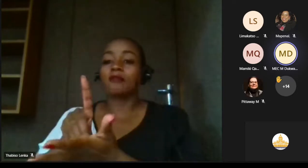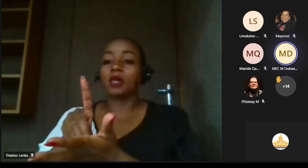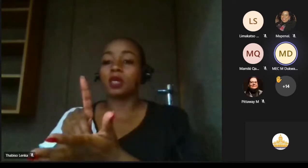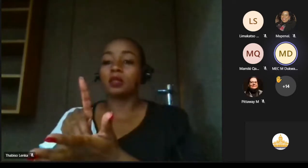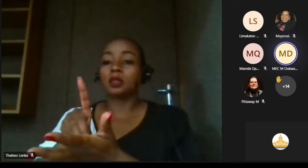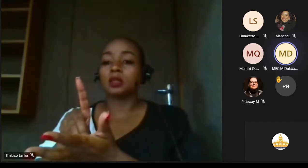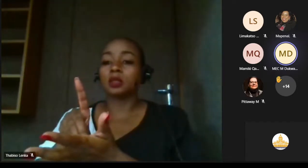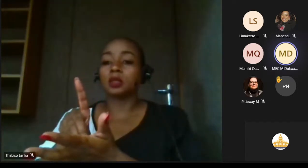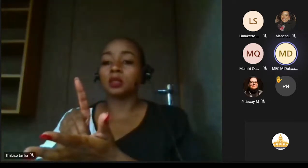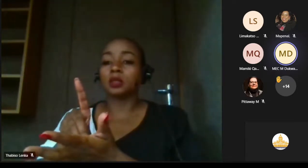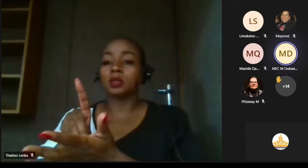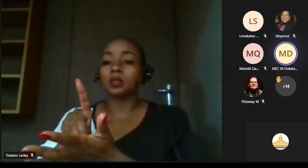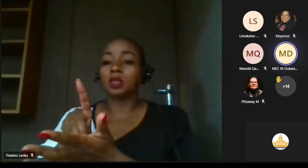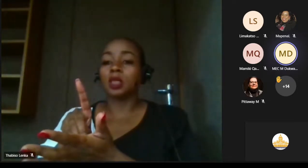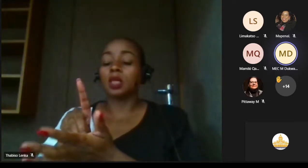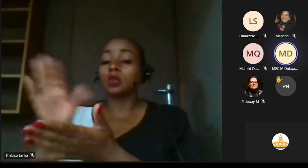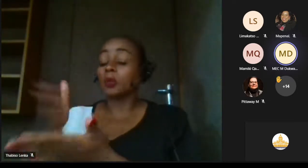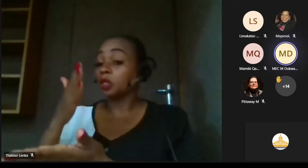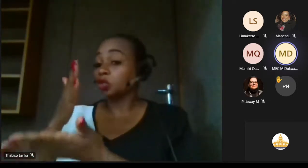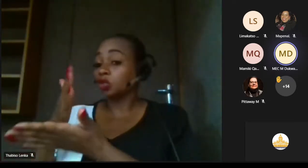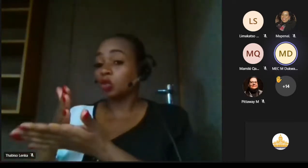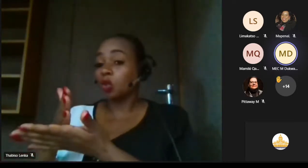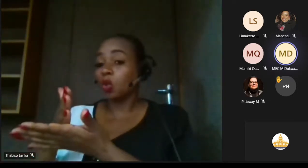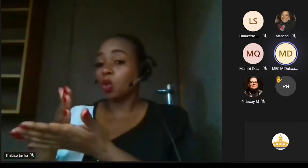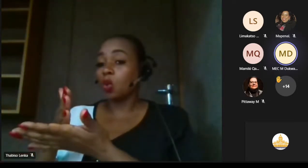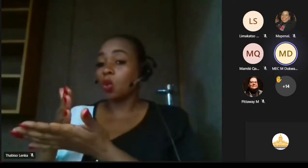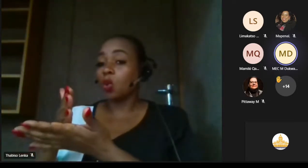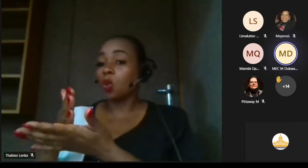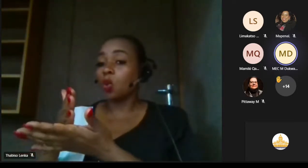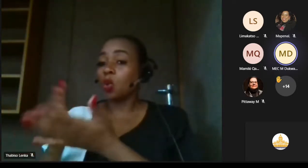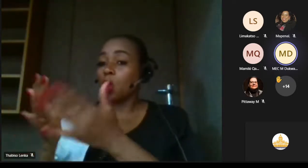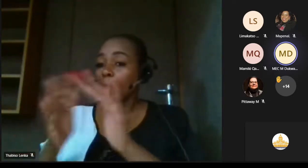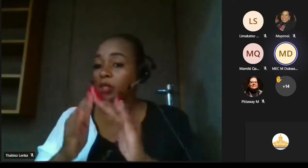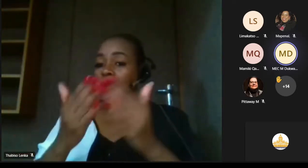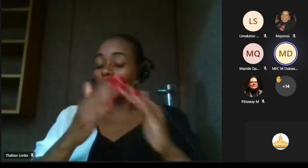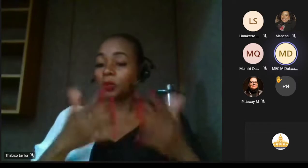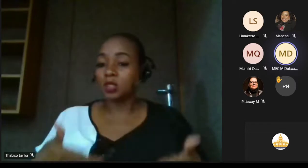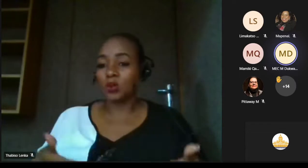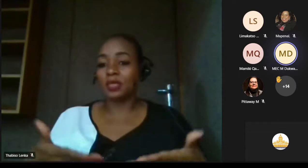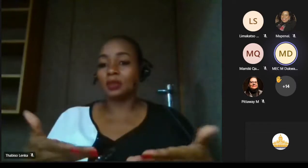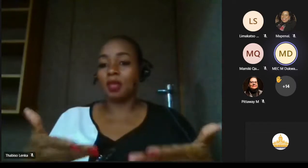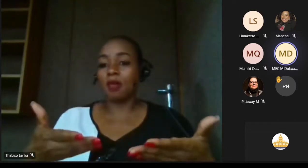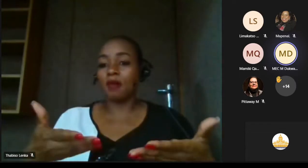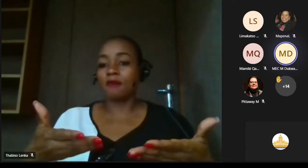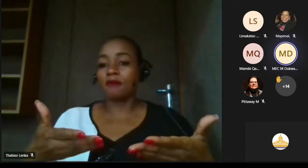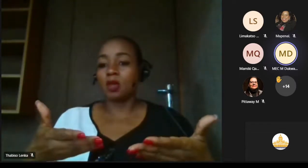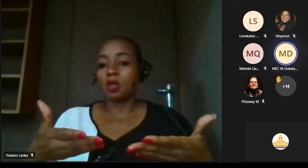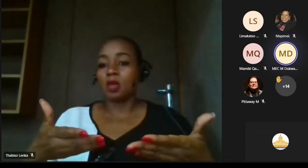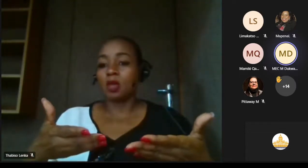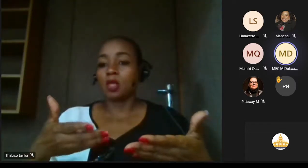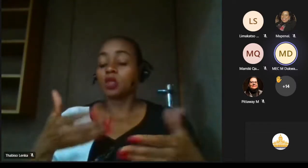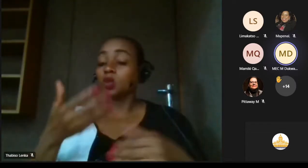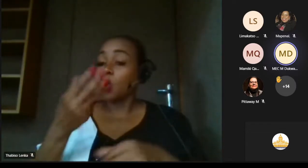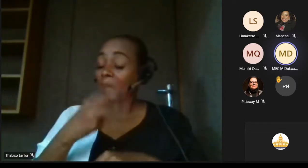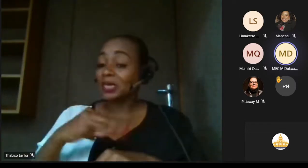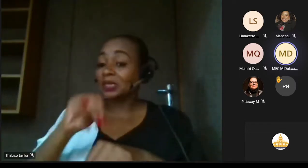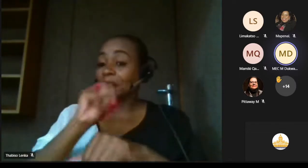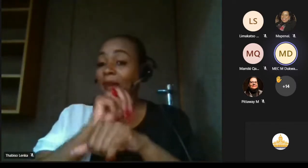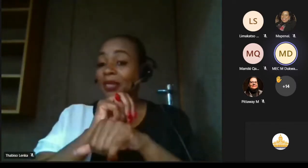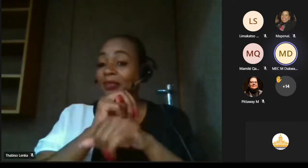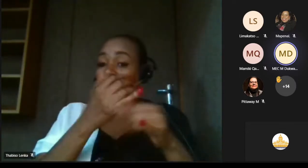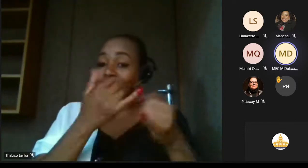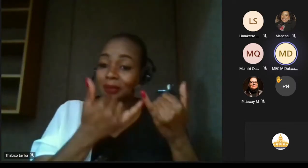platform that brings government closer to communities. In this regard, municipalities are a stage in which